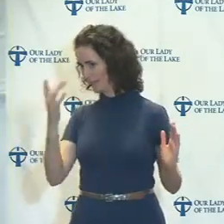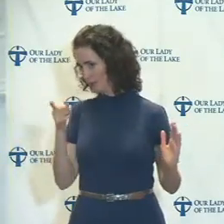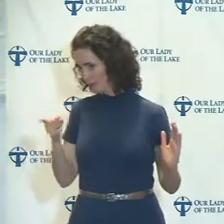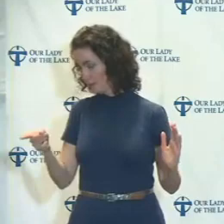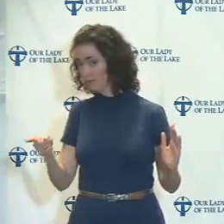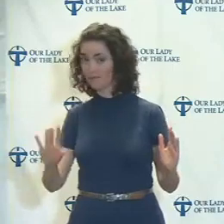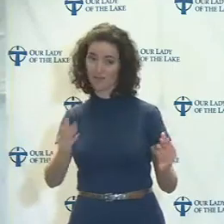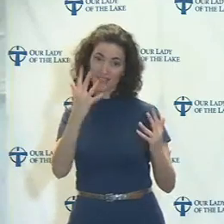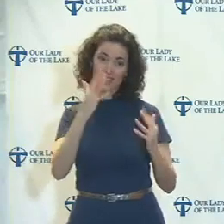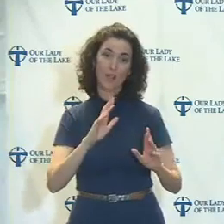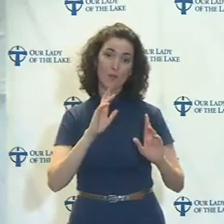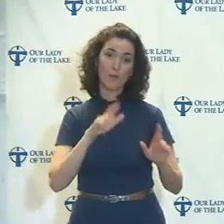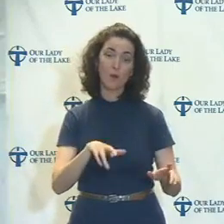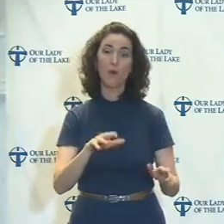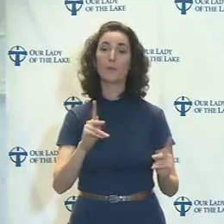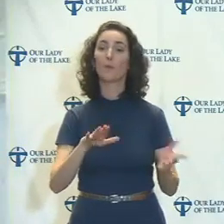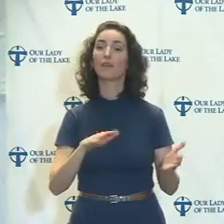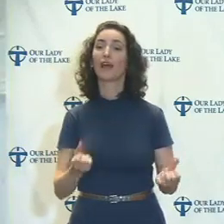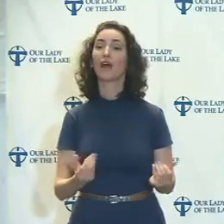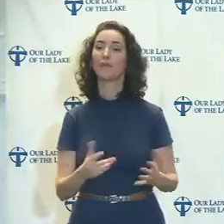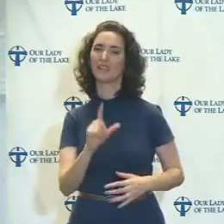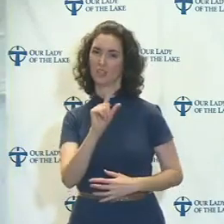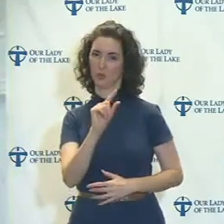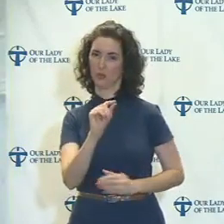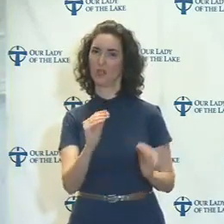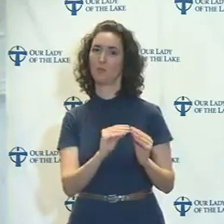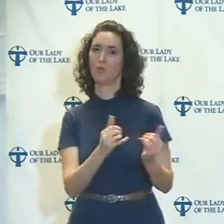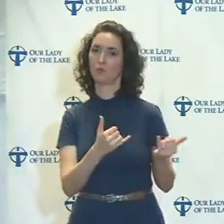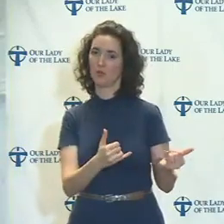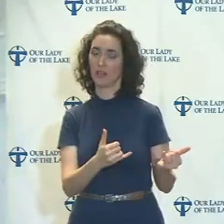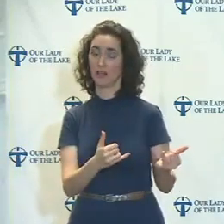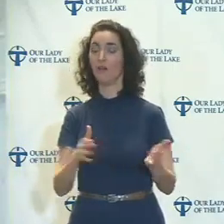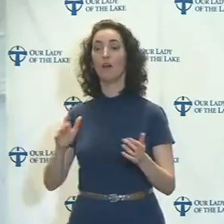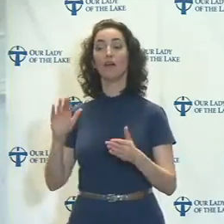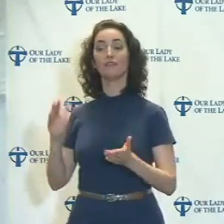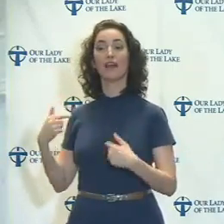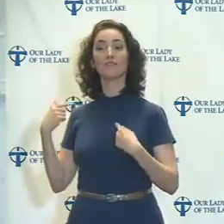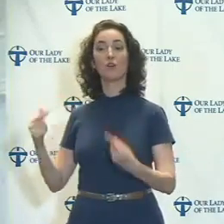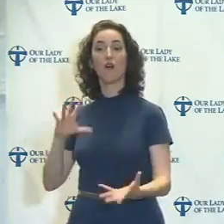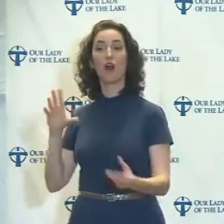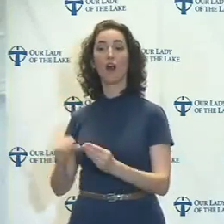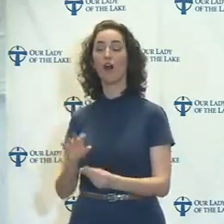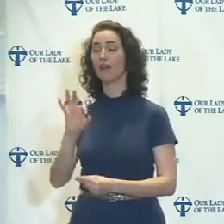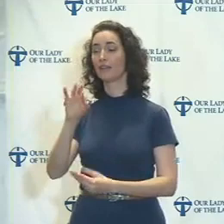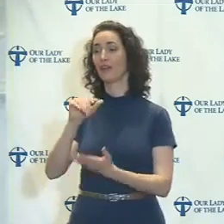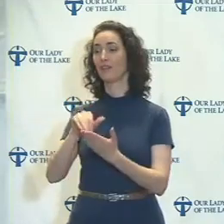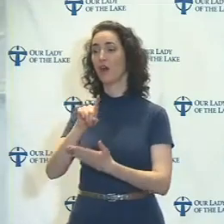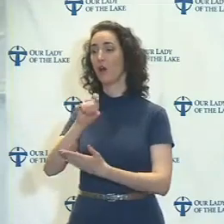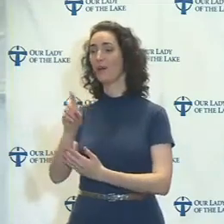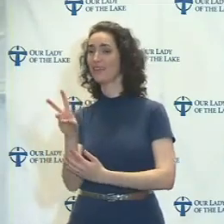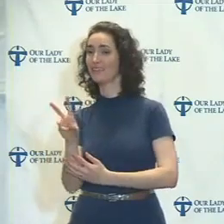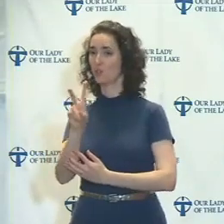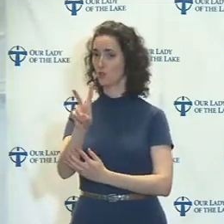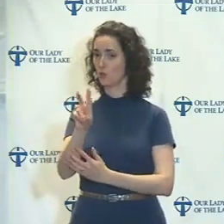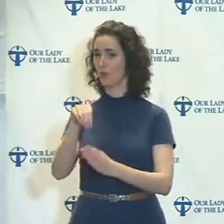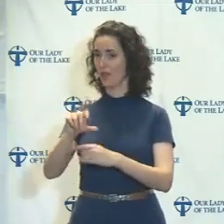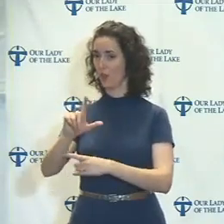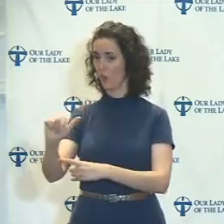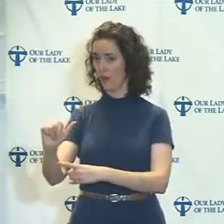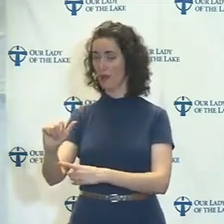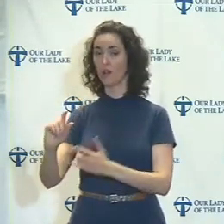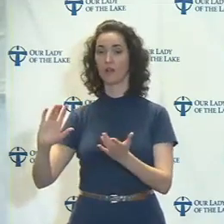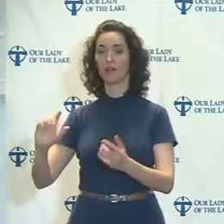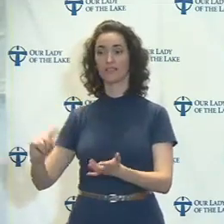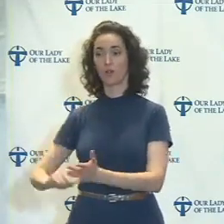Very sadly, we're reporting 20 additional deaths today, and the total number of deaths is 9,162 in Louisiana since the